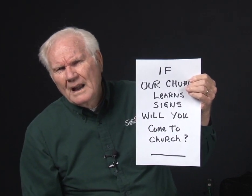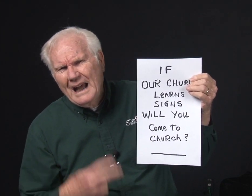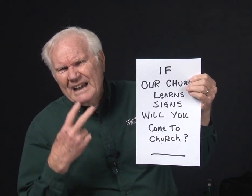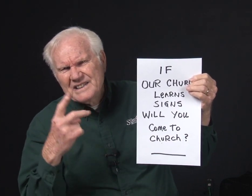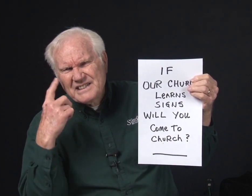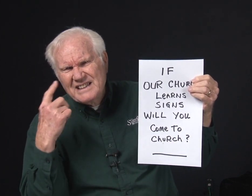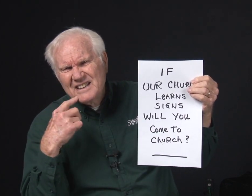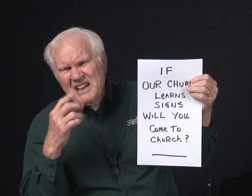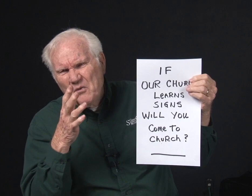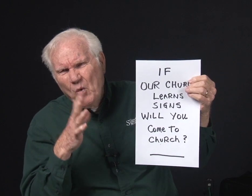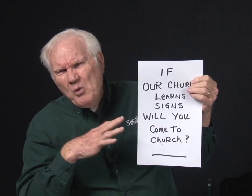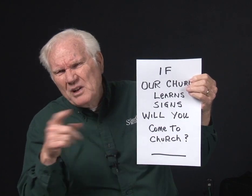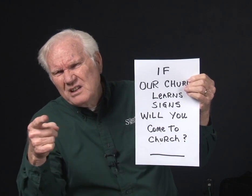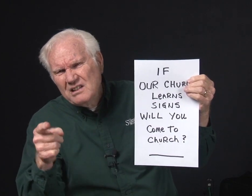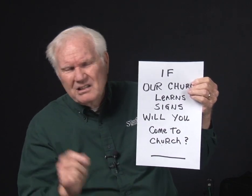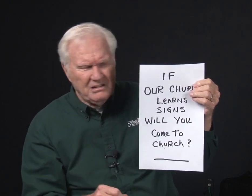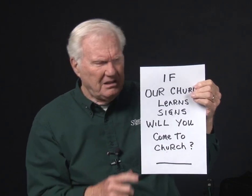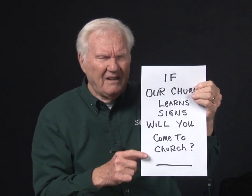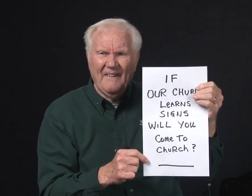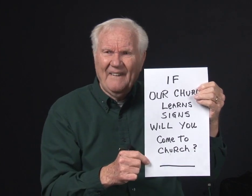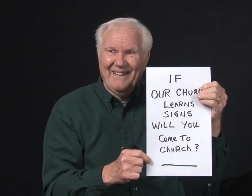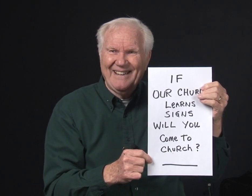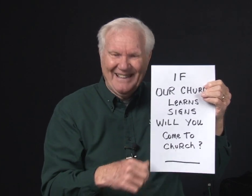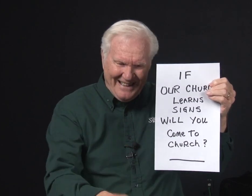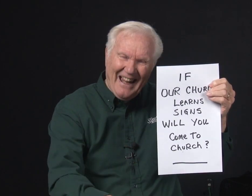I can see the deaf woman.